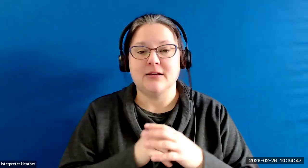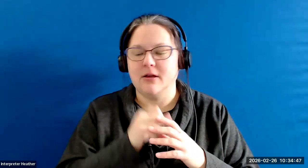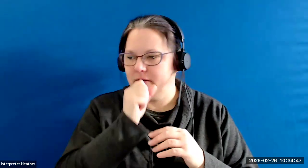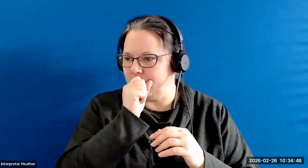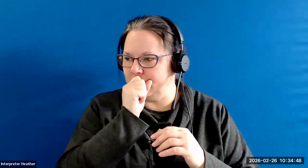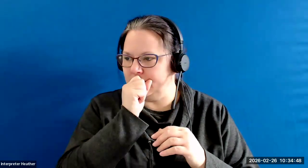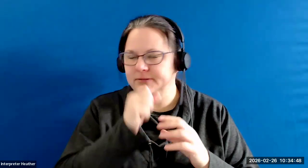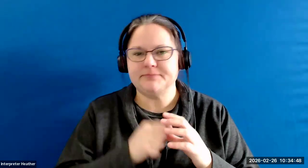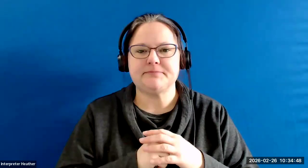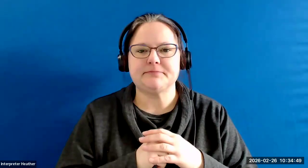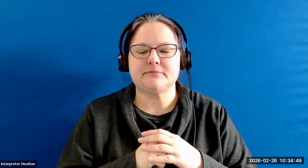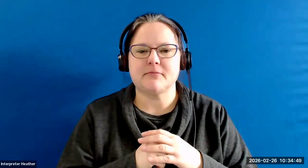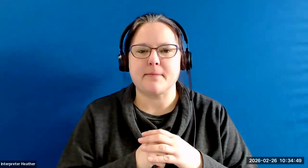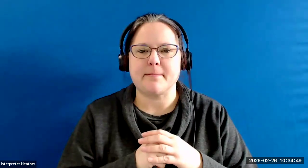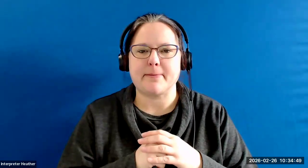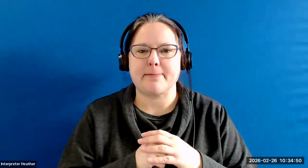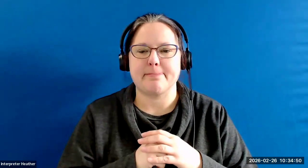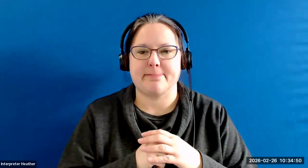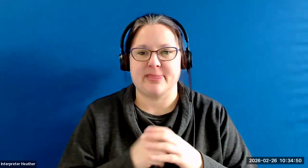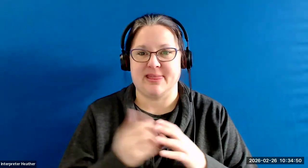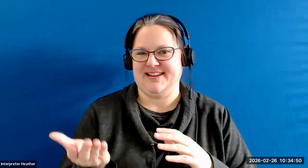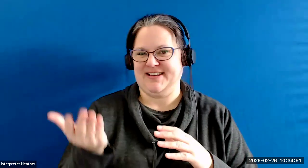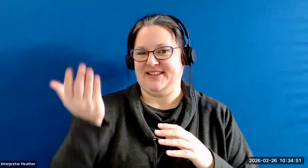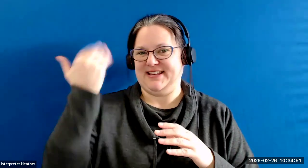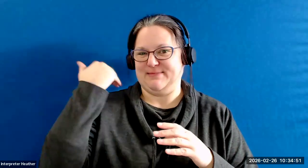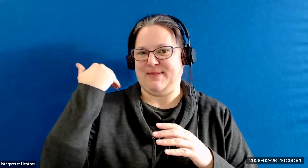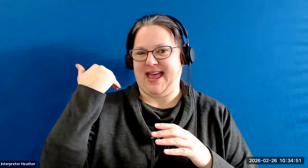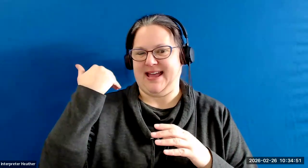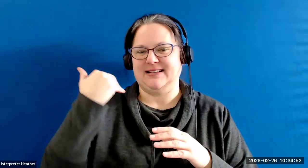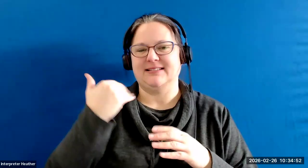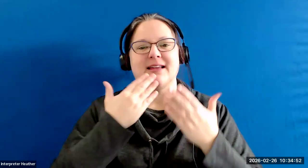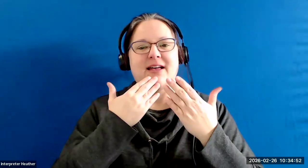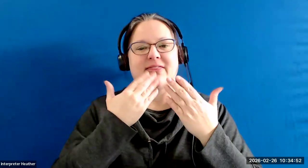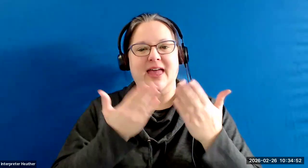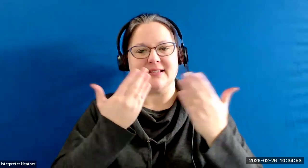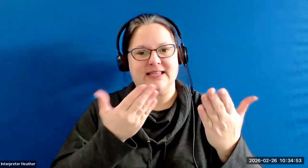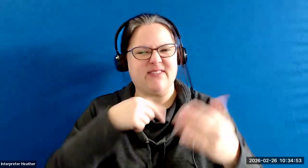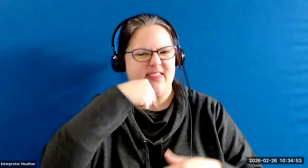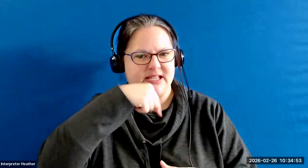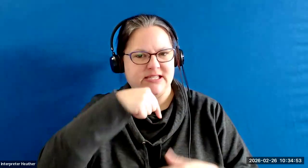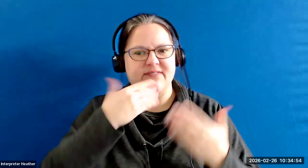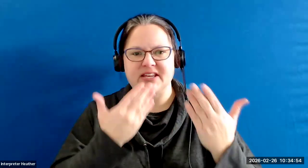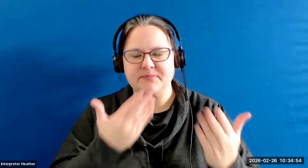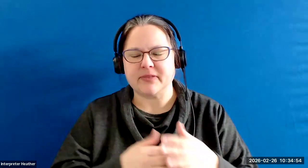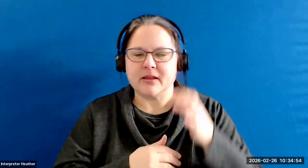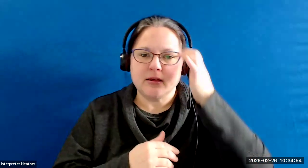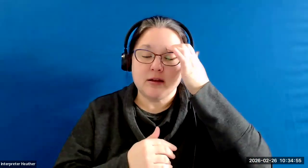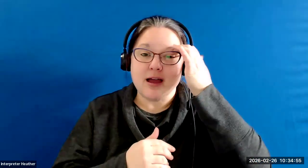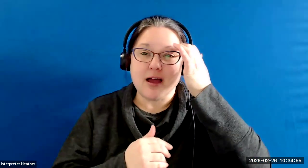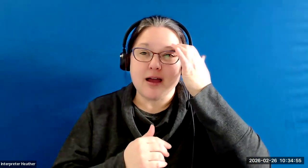I this past Thanksgiving, I um ended up